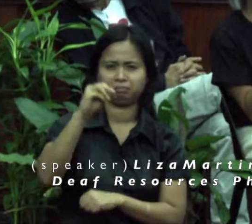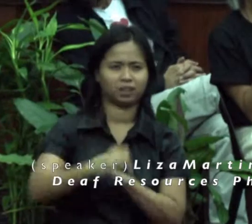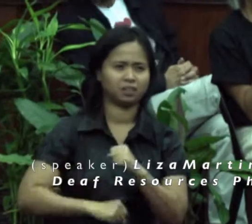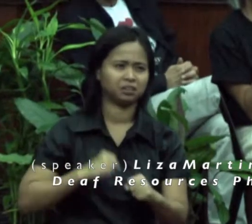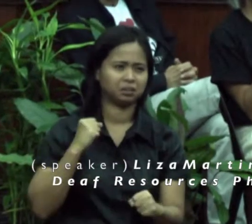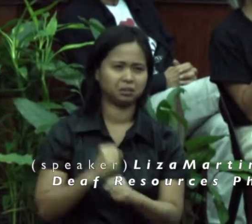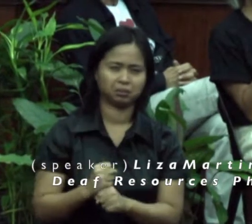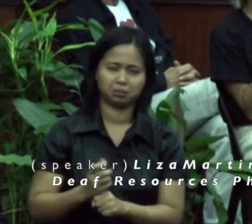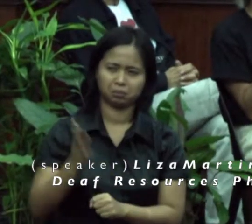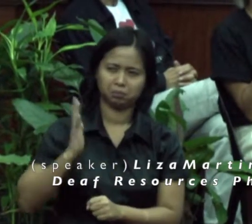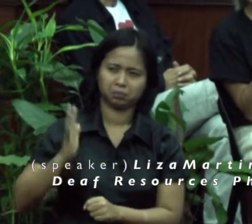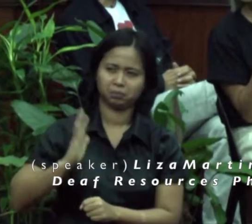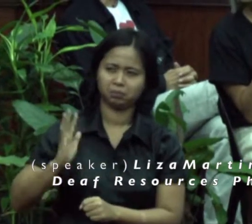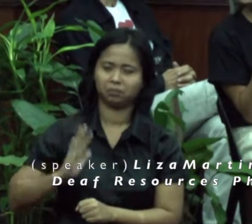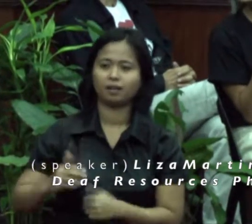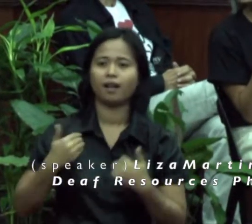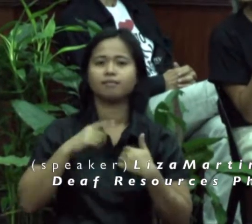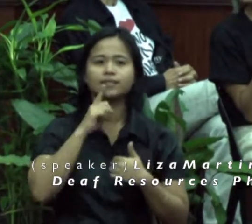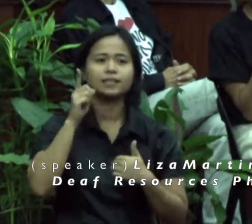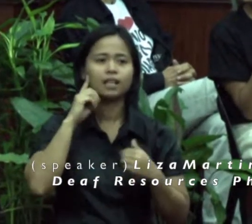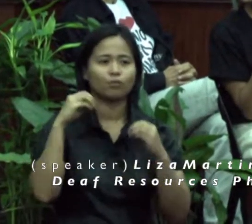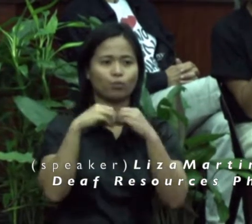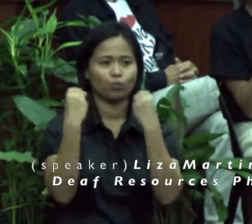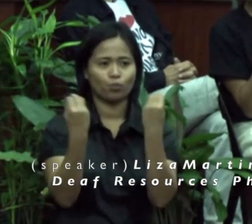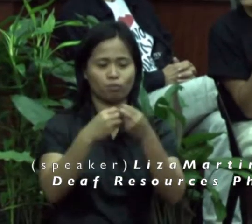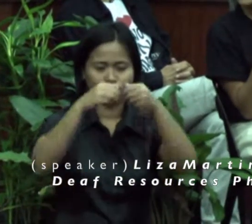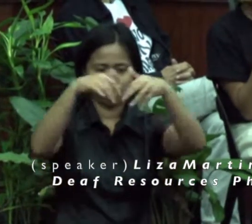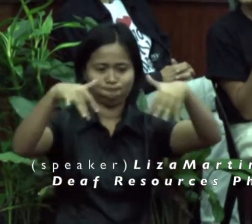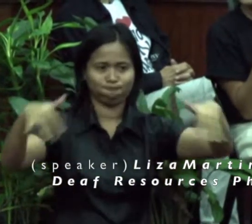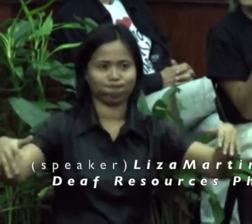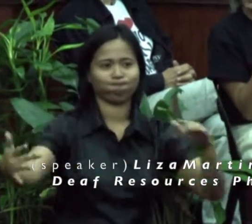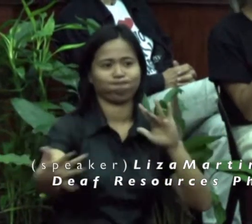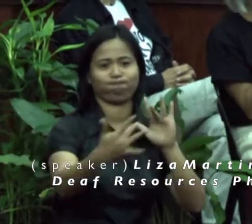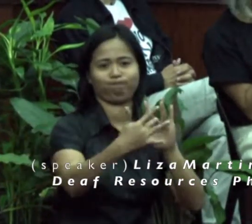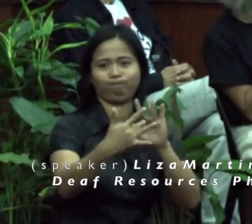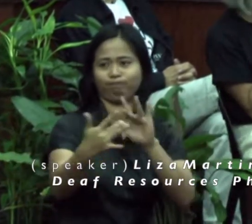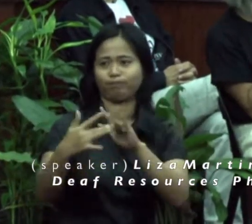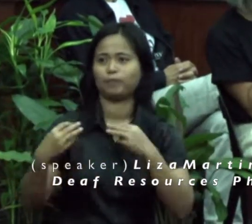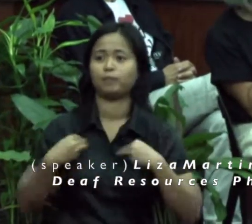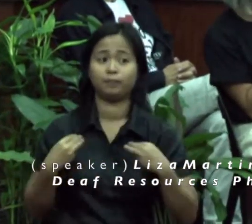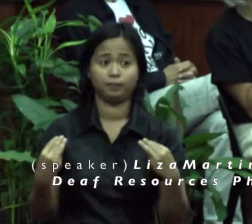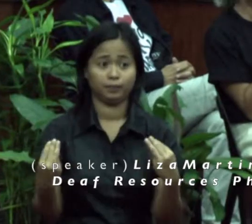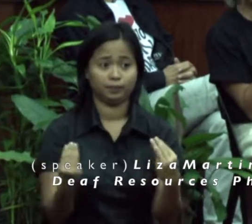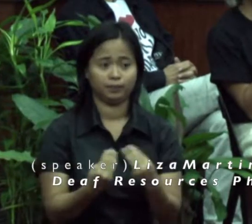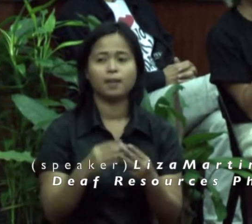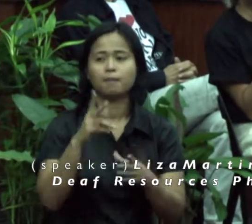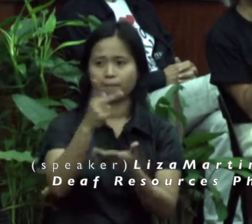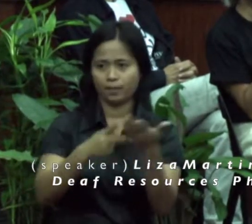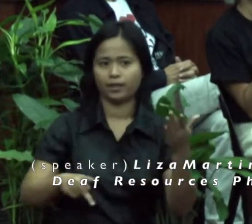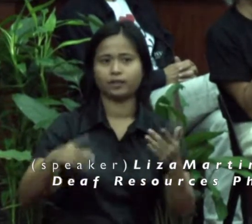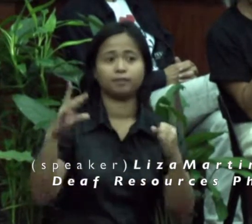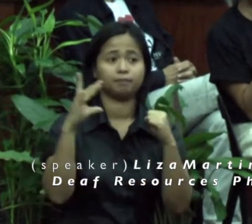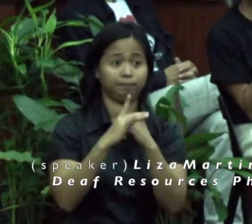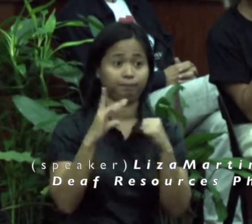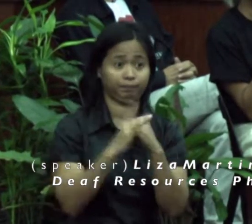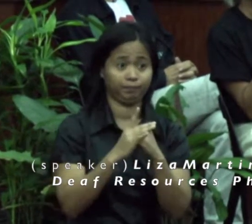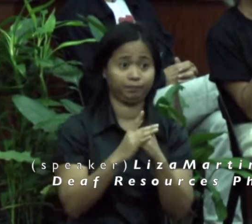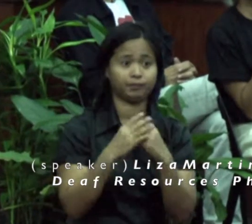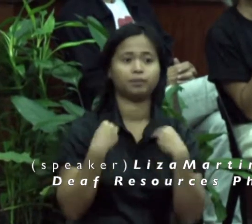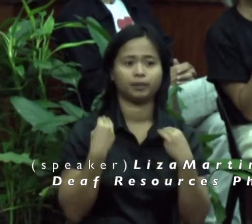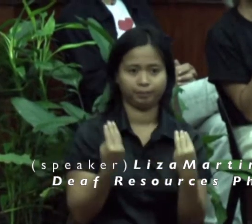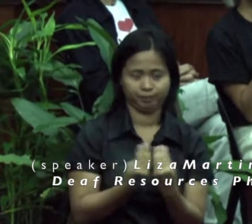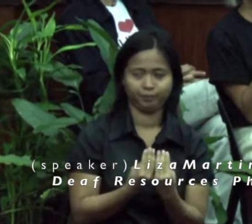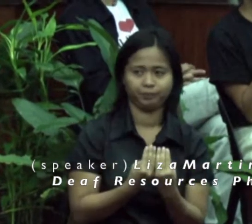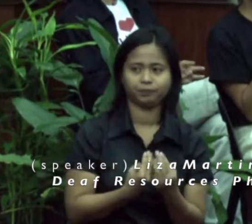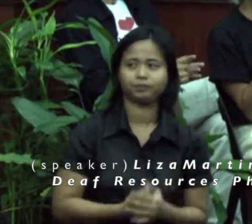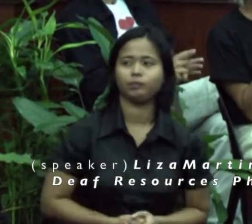ago and has deaf organizations all over the world as members, including the Philippine Federation of the Deaf.